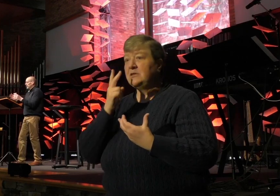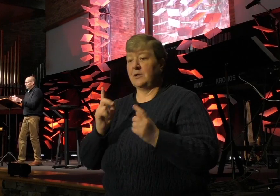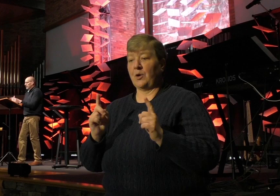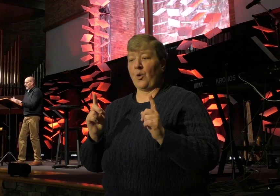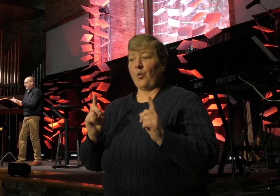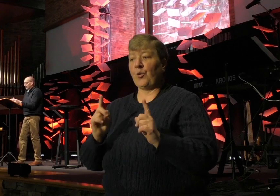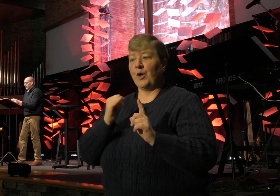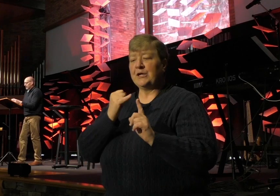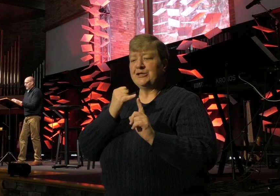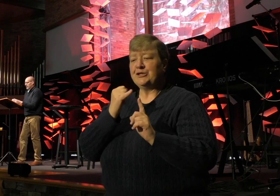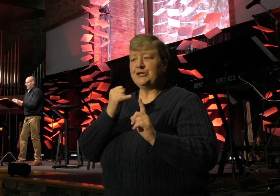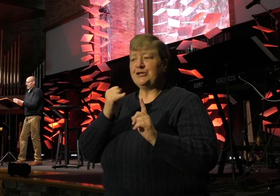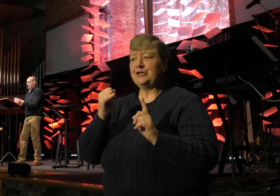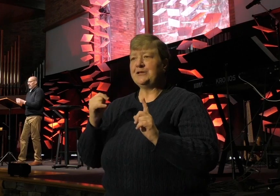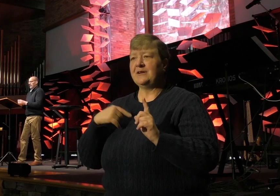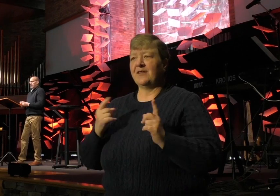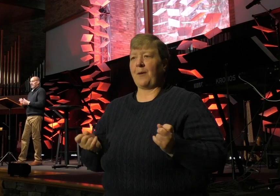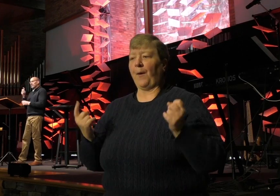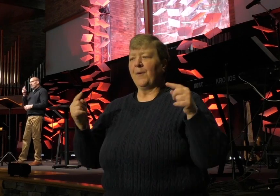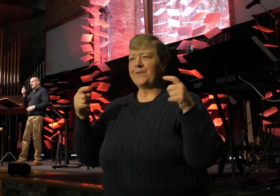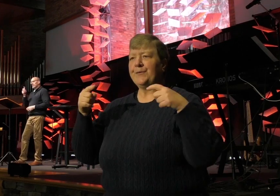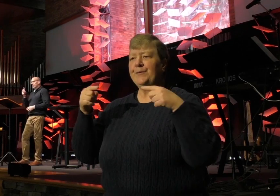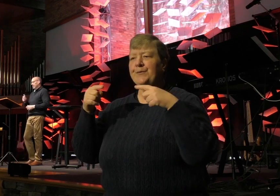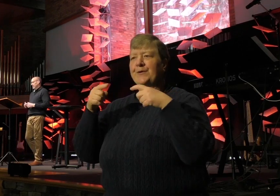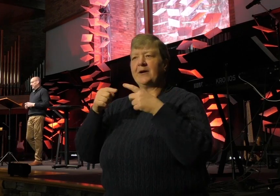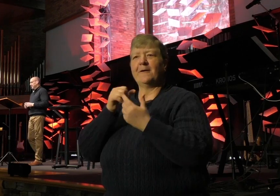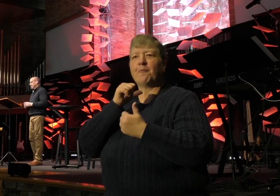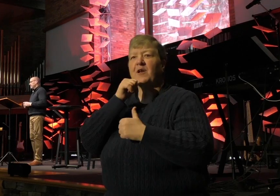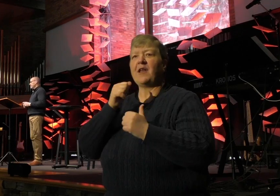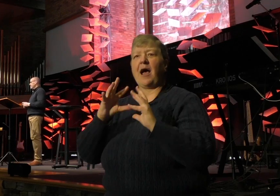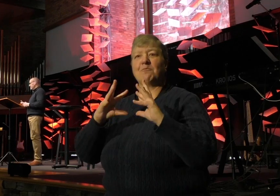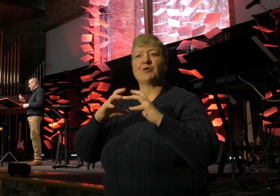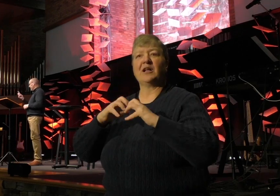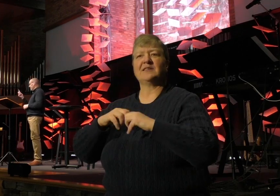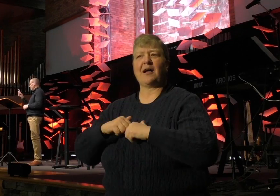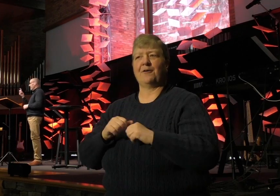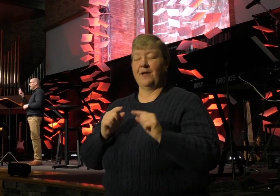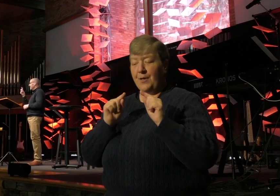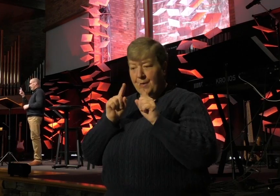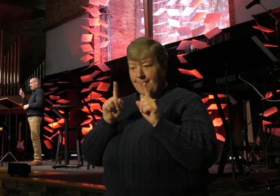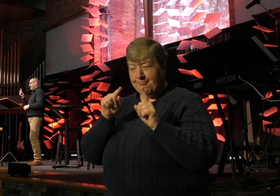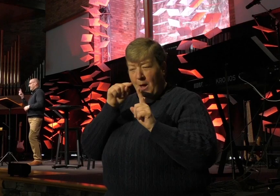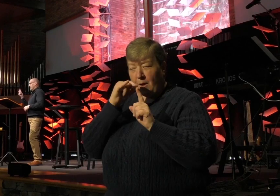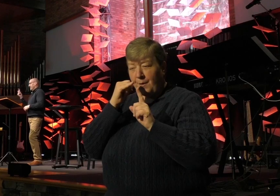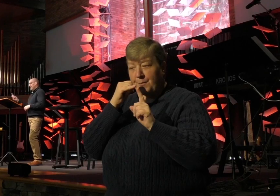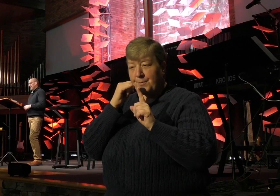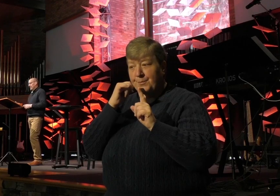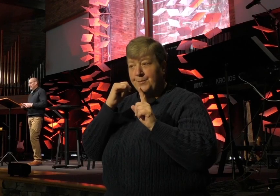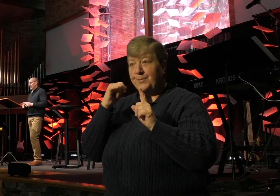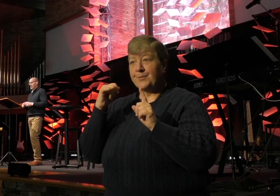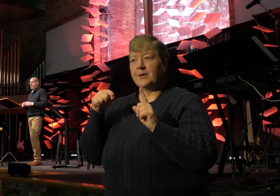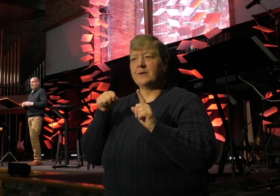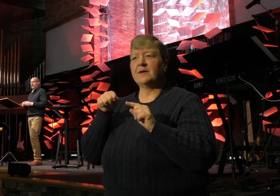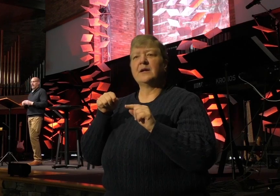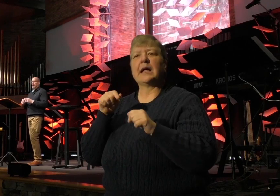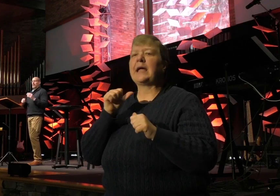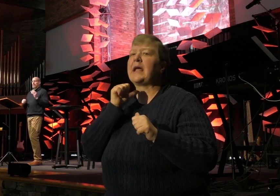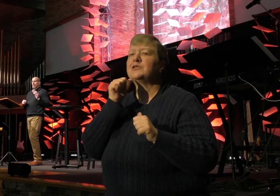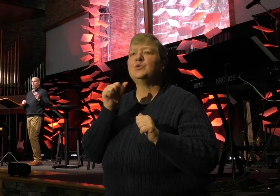not melt, that would not break down. And this little filament can't do anything on its